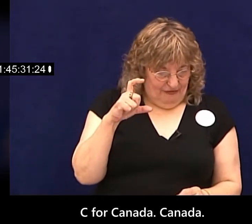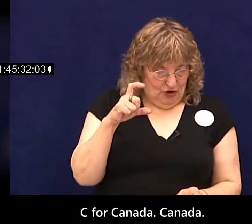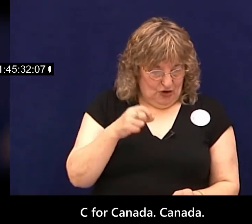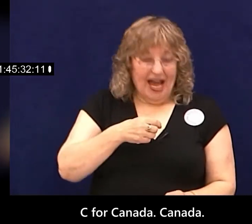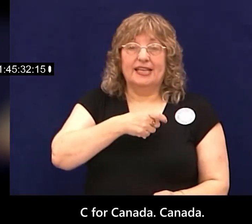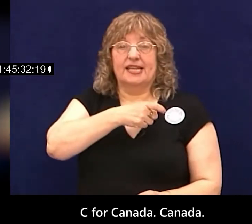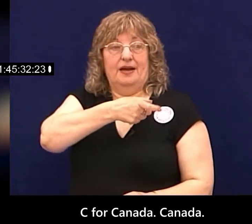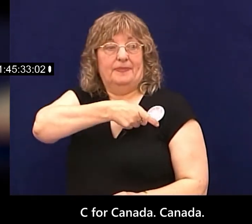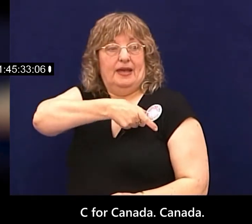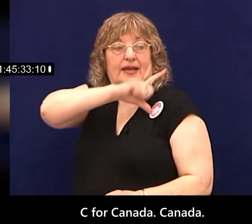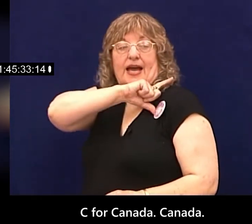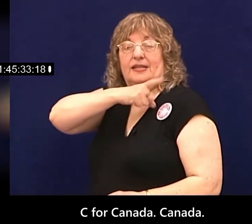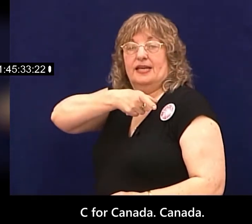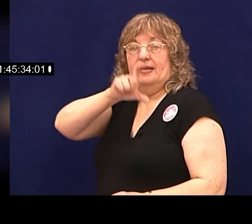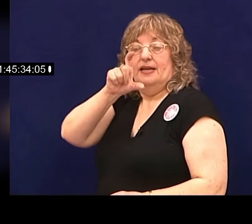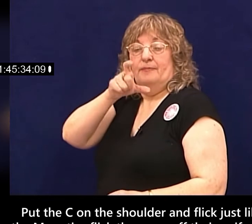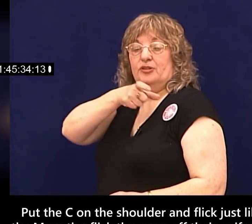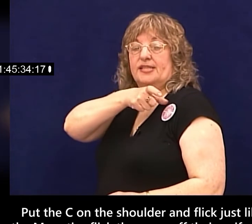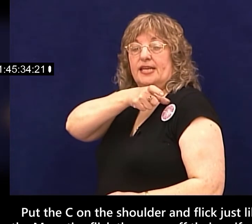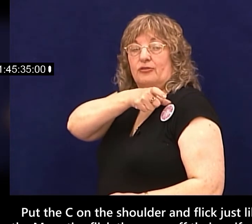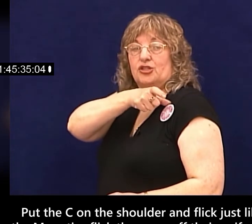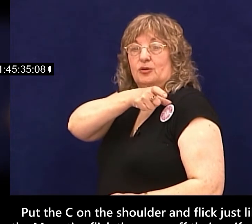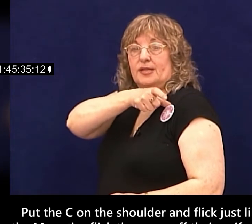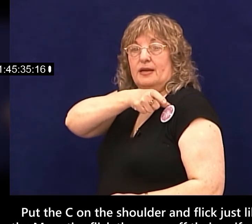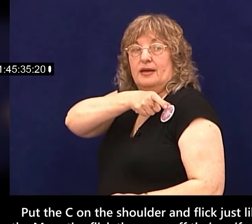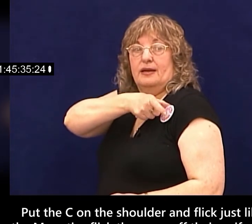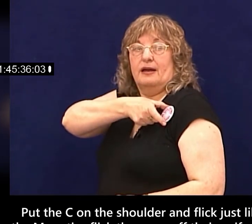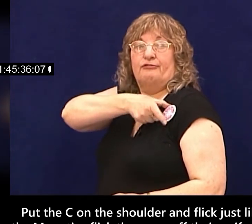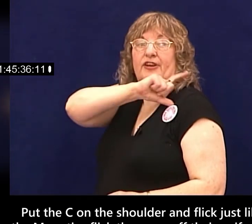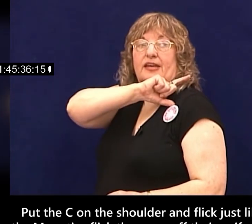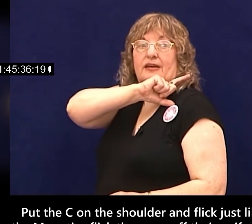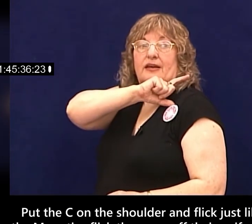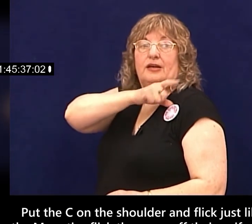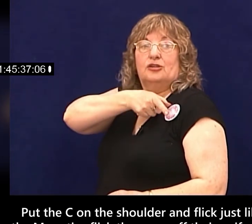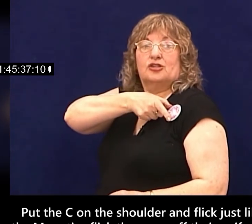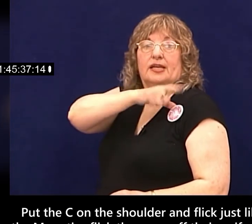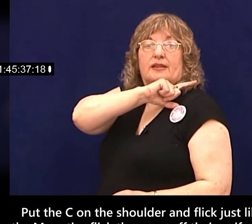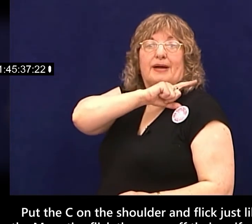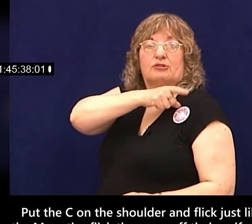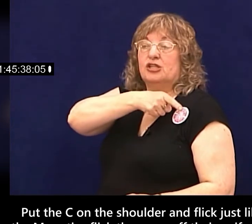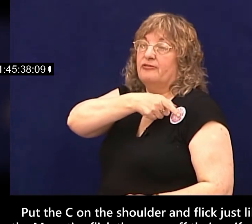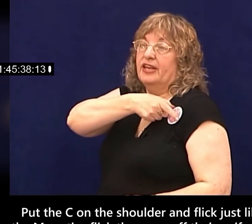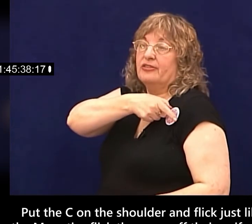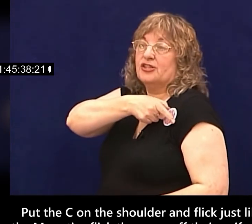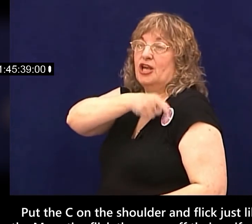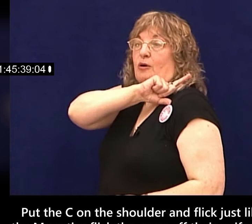for Canada. Canada. Put the C on the shoulder and flick, just like the Mounties flick the snow off